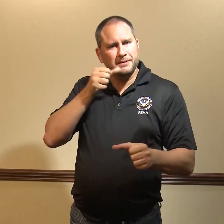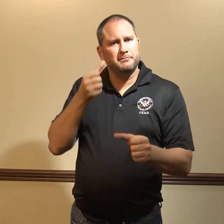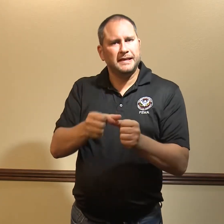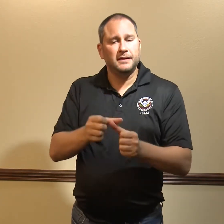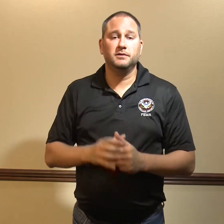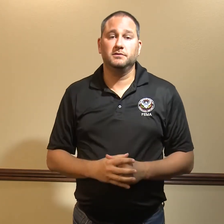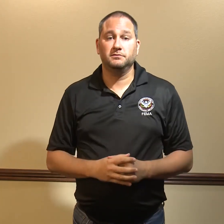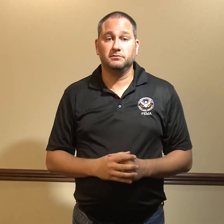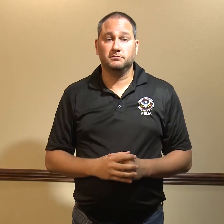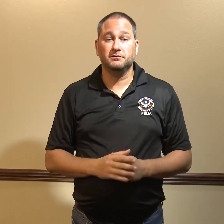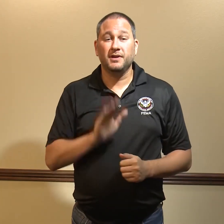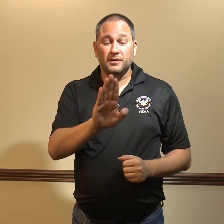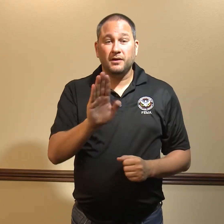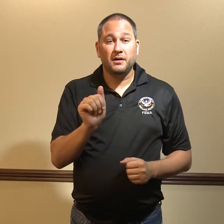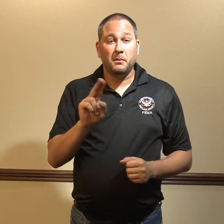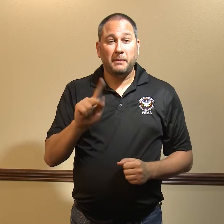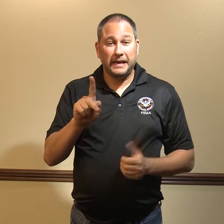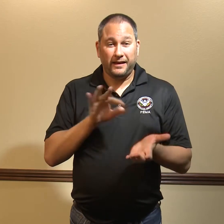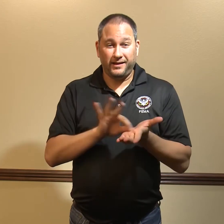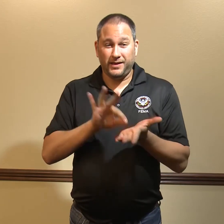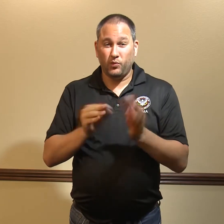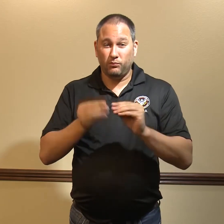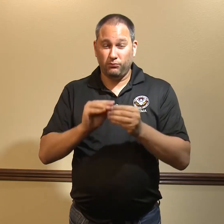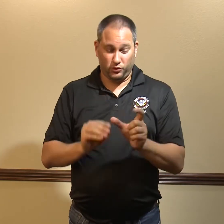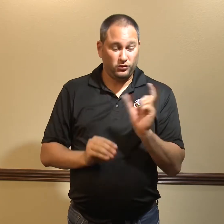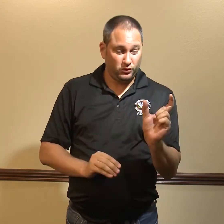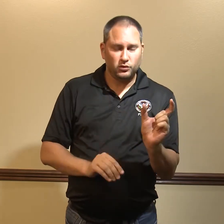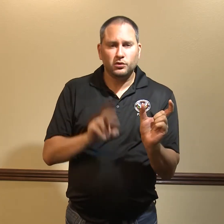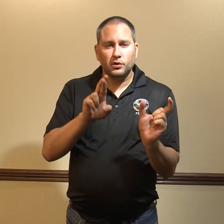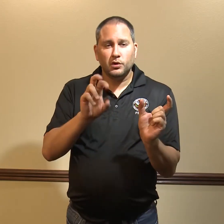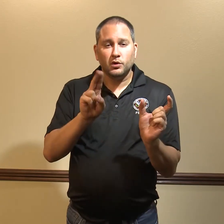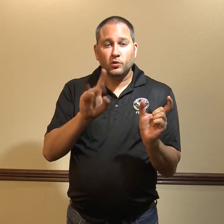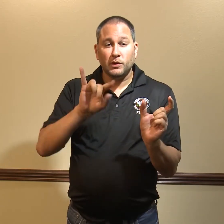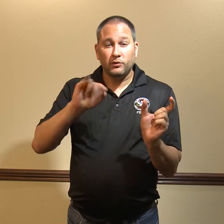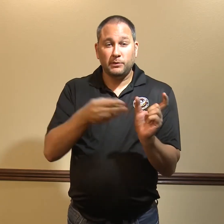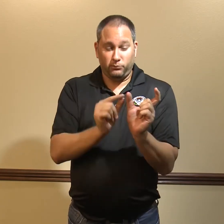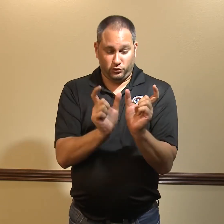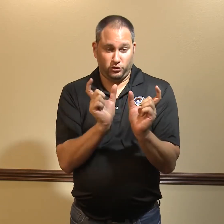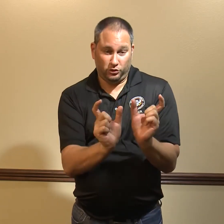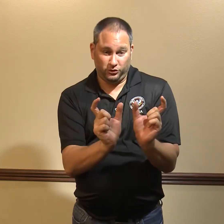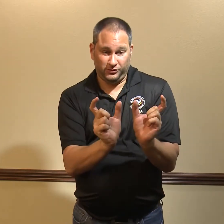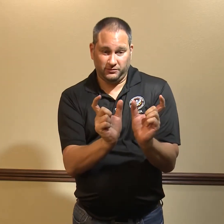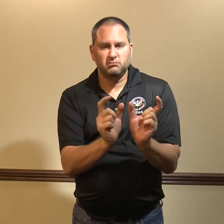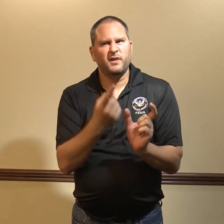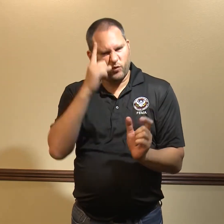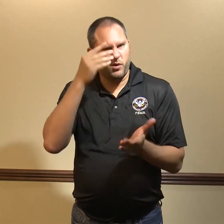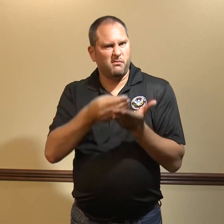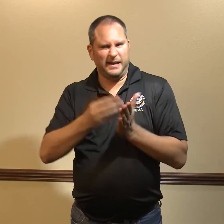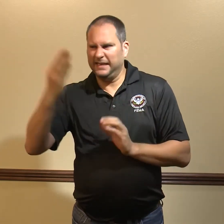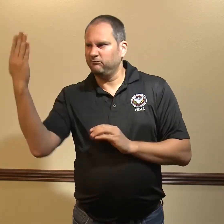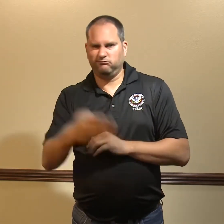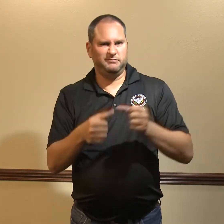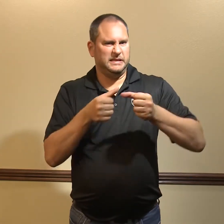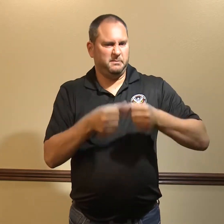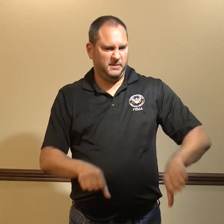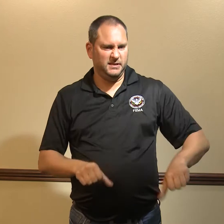mail, bank account, and routing numbers for direct deposits of funds.